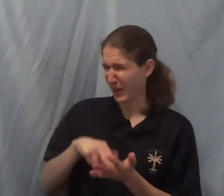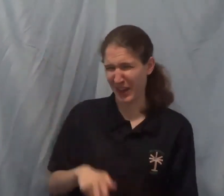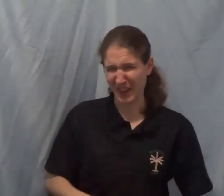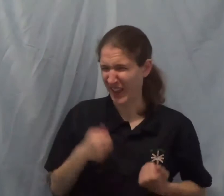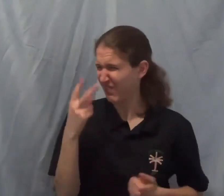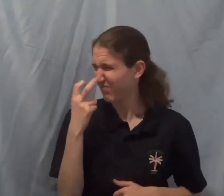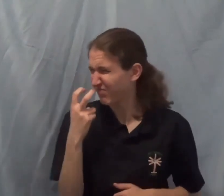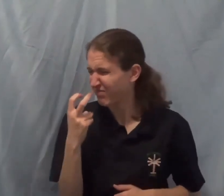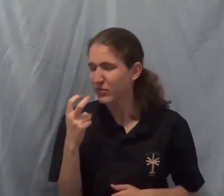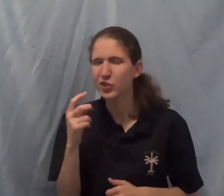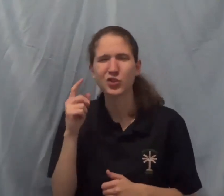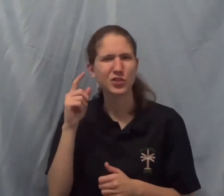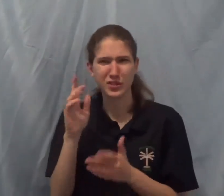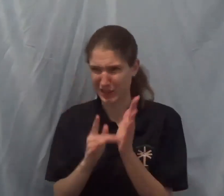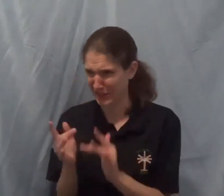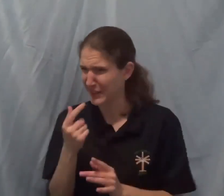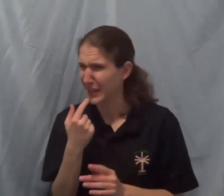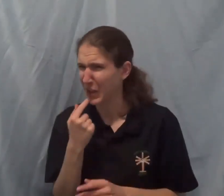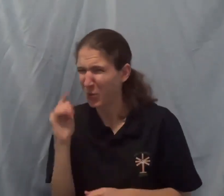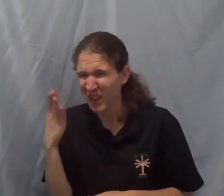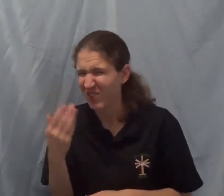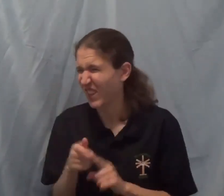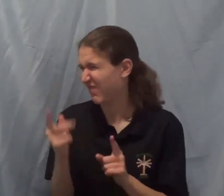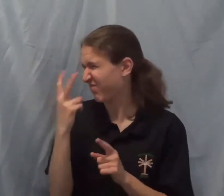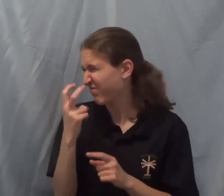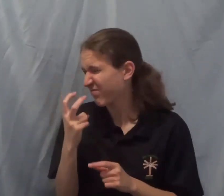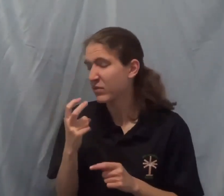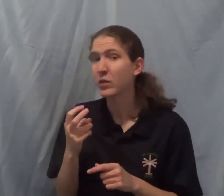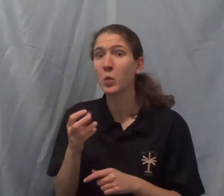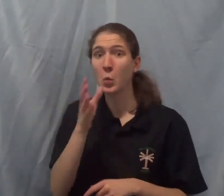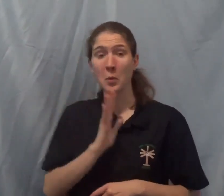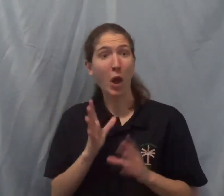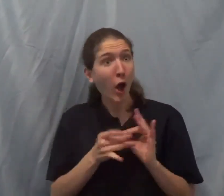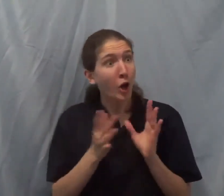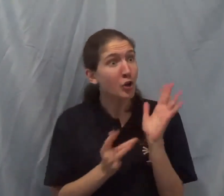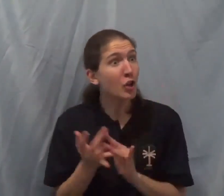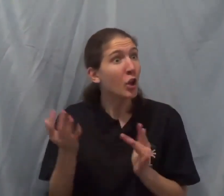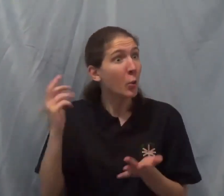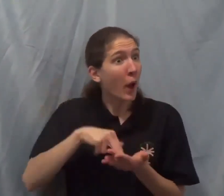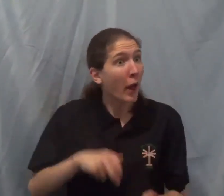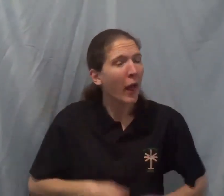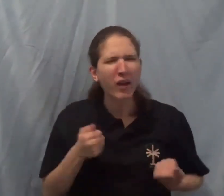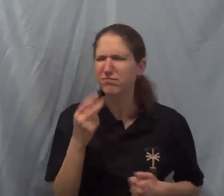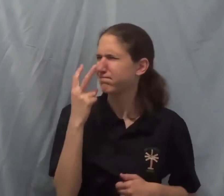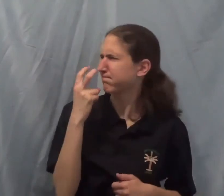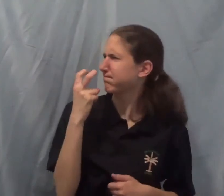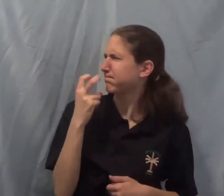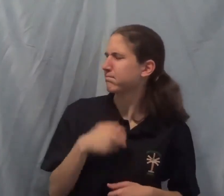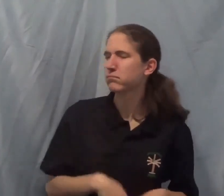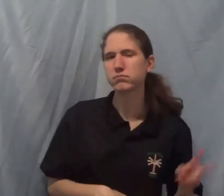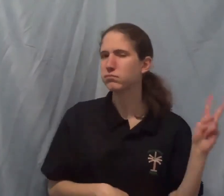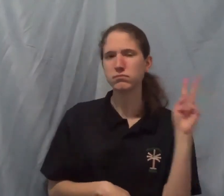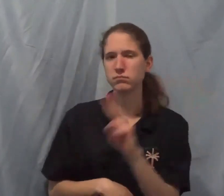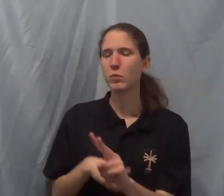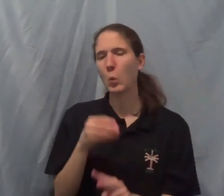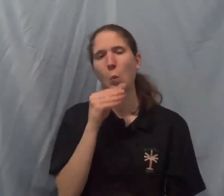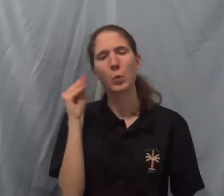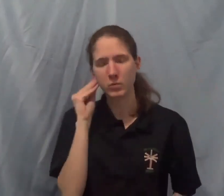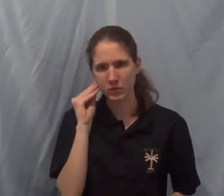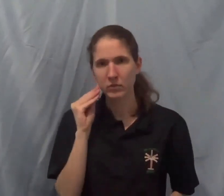walk back to Emmaus. And as we would put it in modern colloquial terms, he's playing dumb, you know. And what is he doing? He's getting